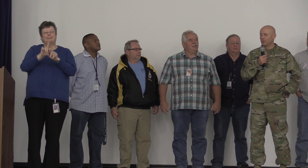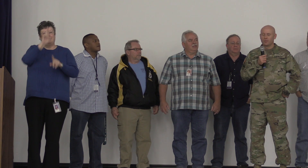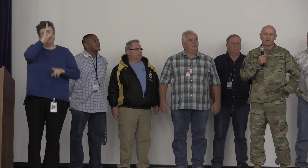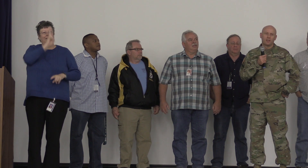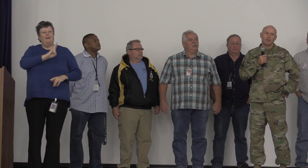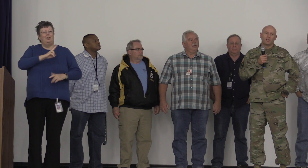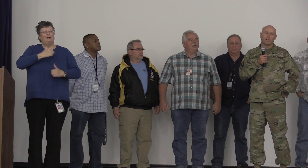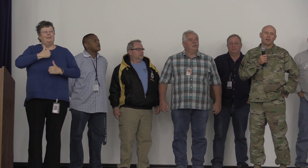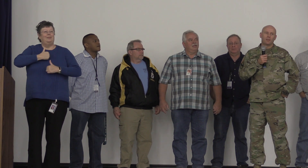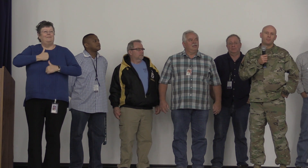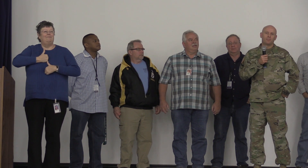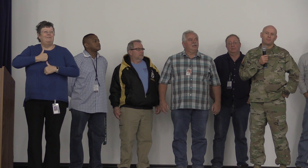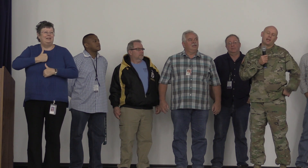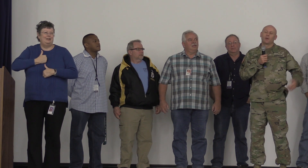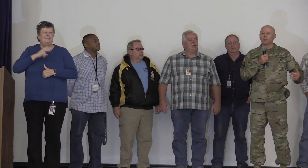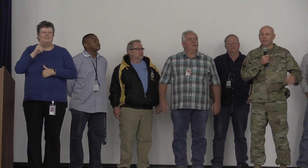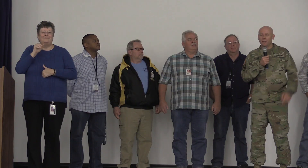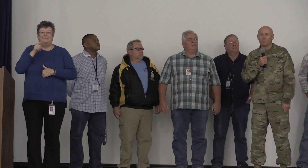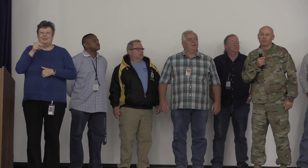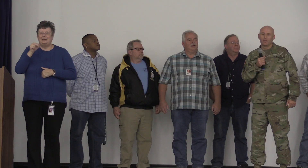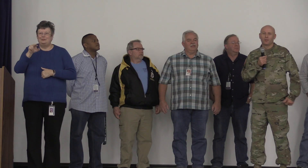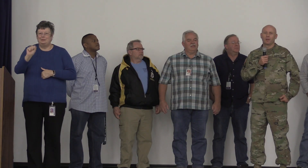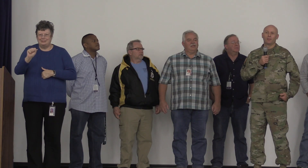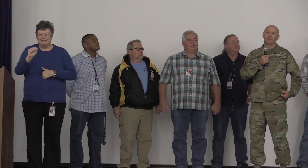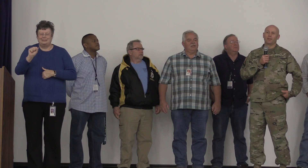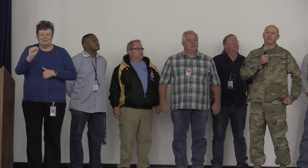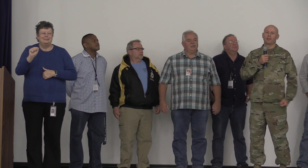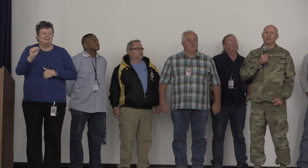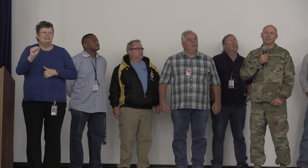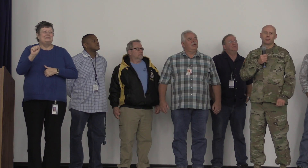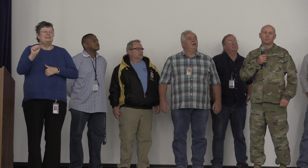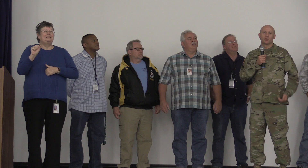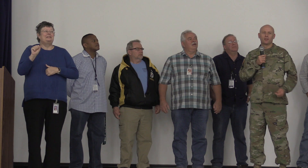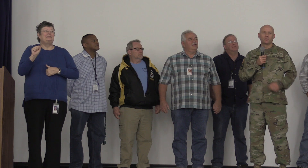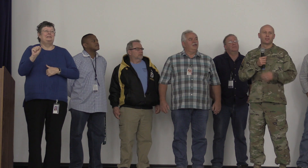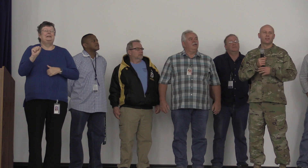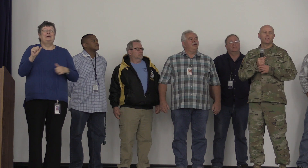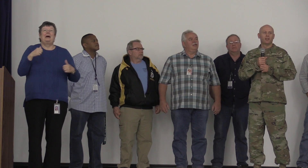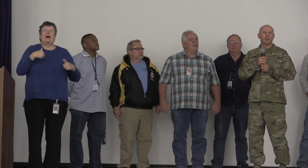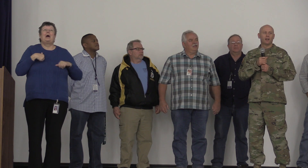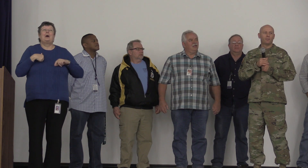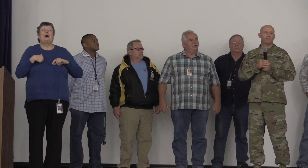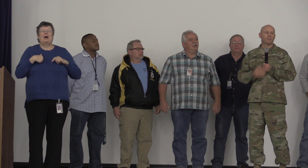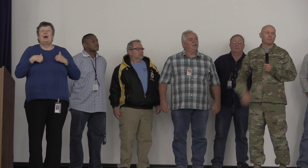thing, so I would have went anyway, whether we're having anything or not, just because.